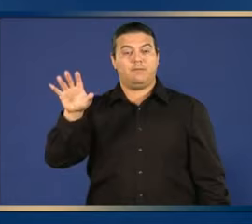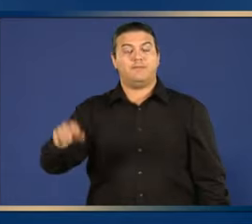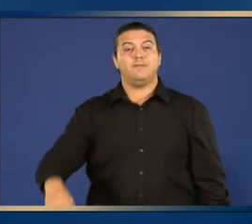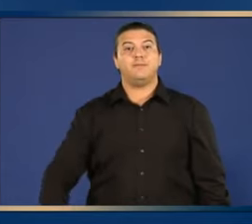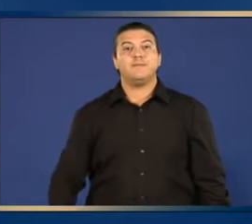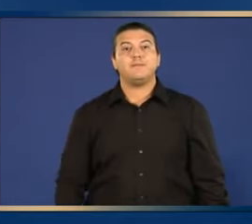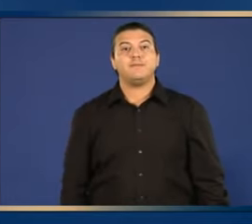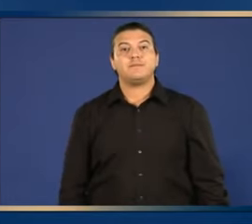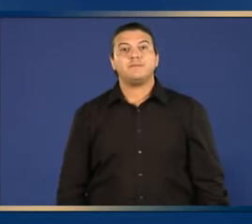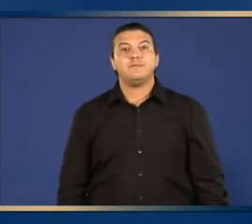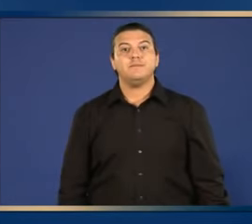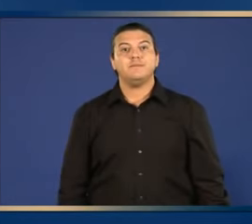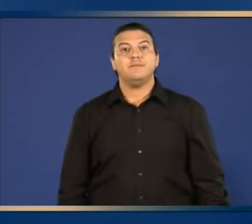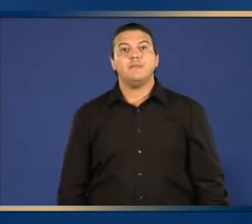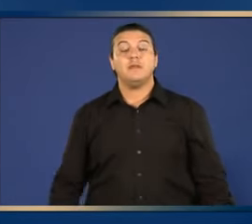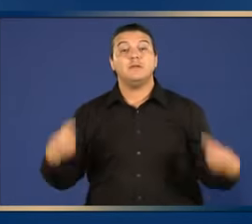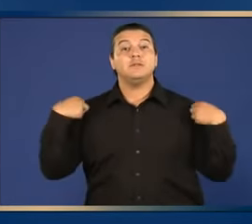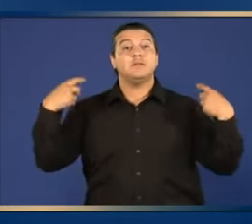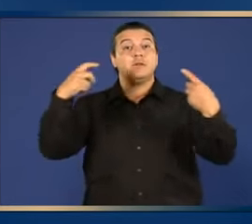888-246-2675.